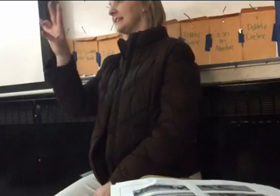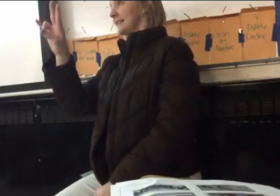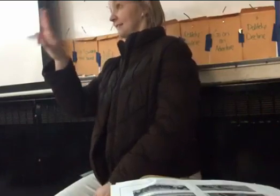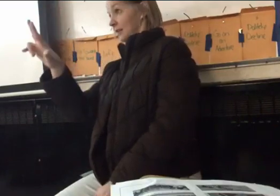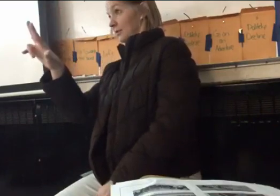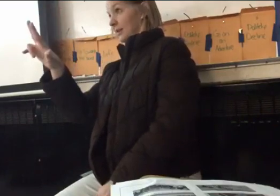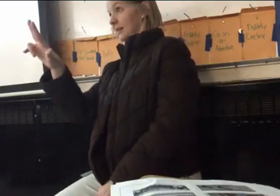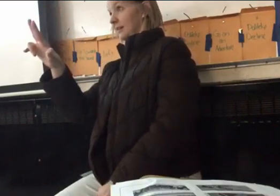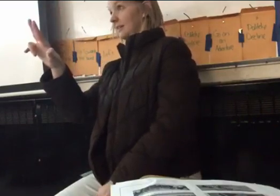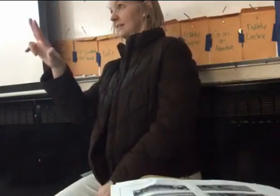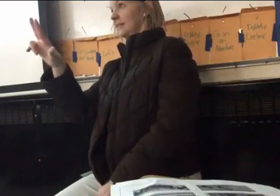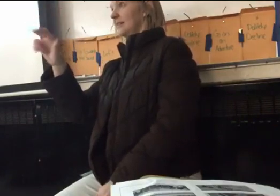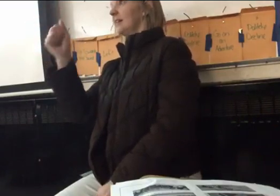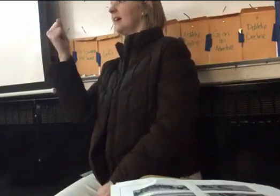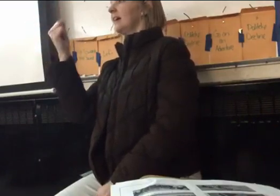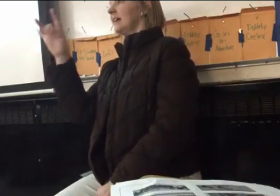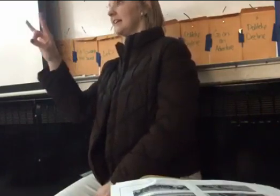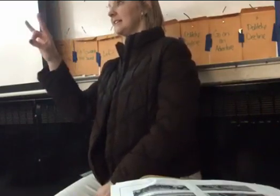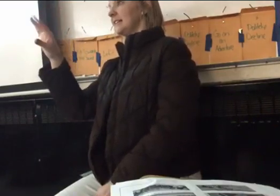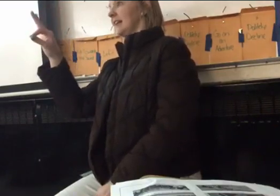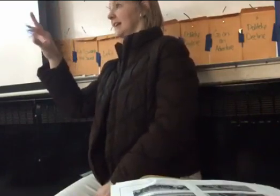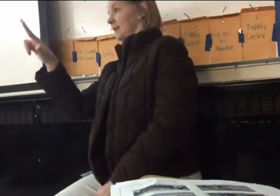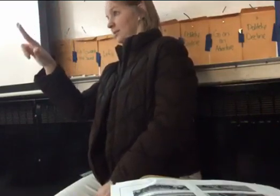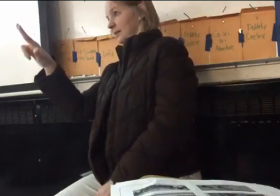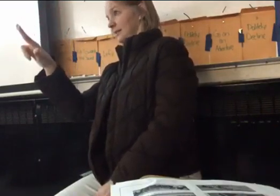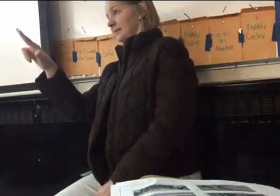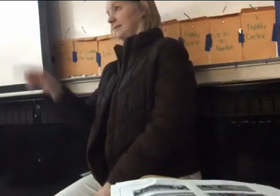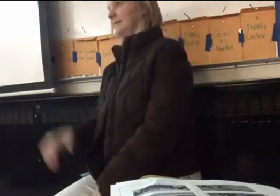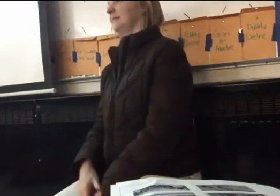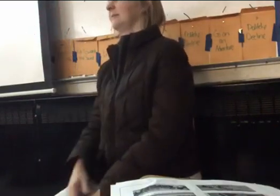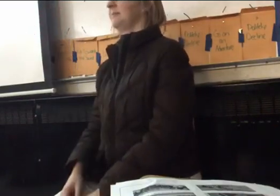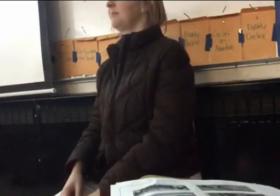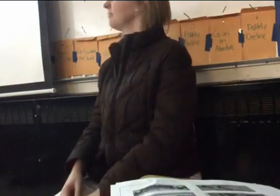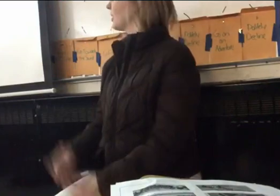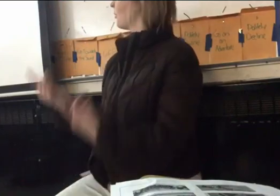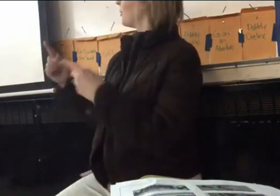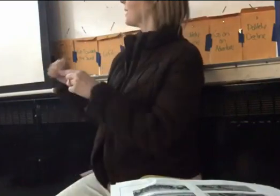1873, and 1893.